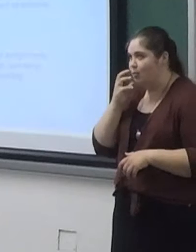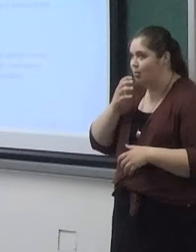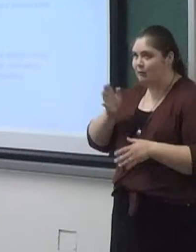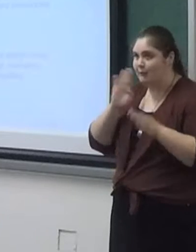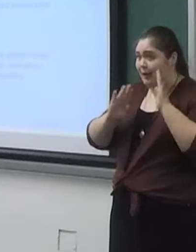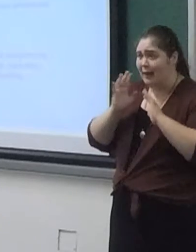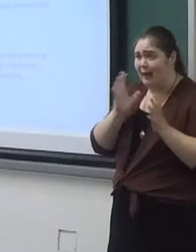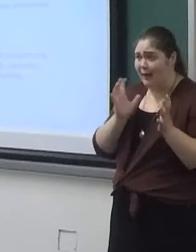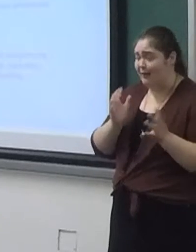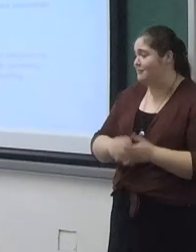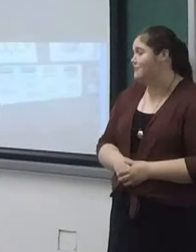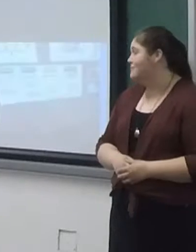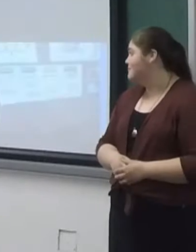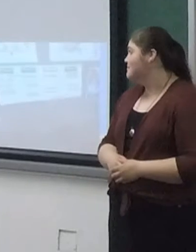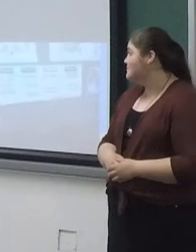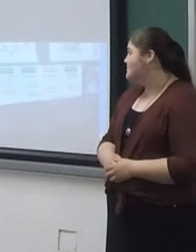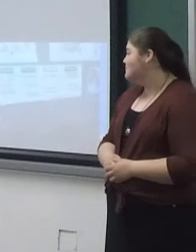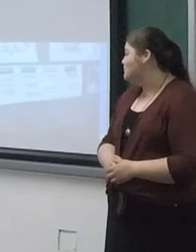yeah.